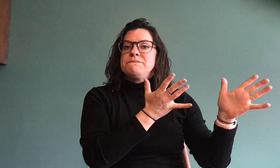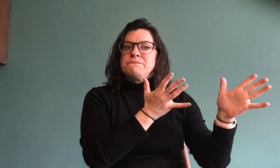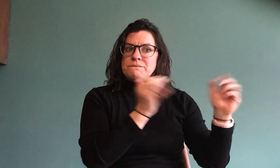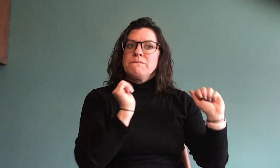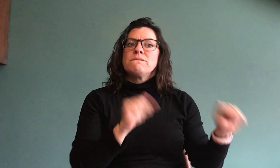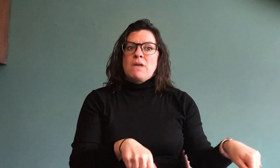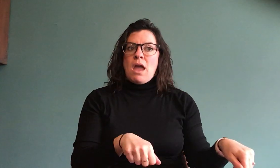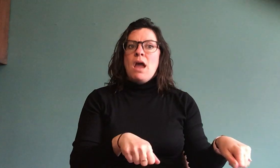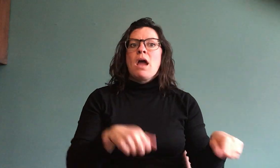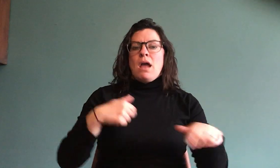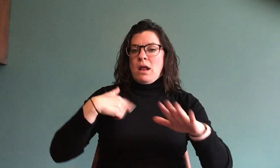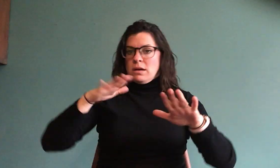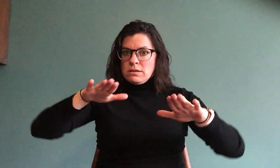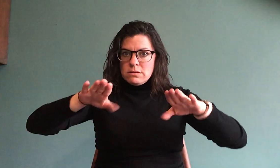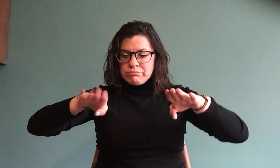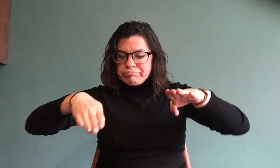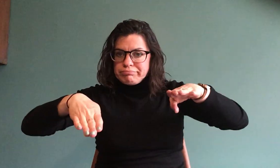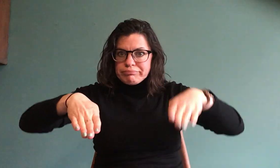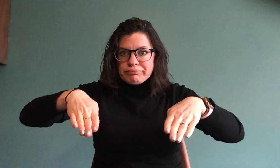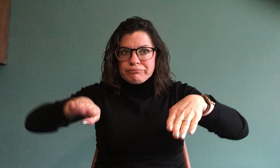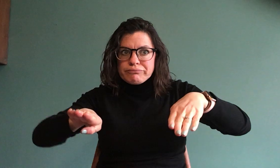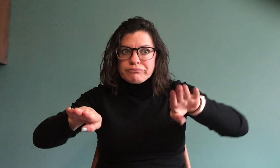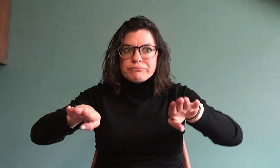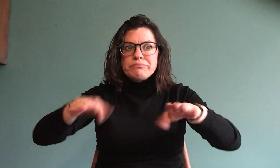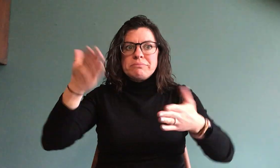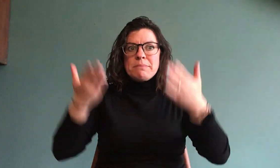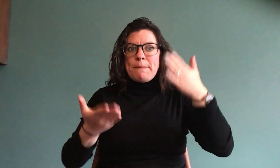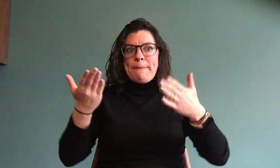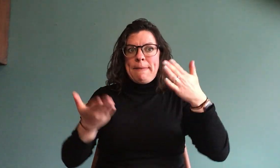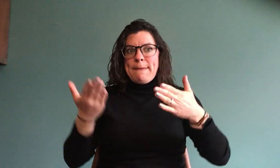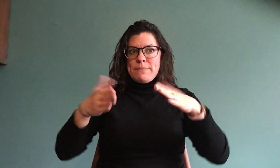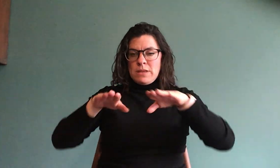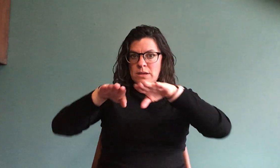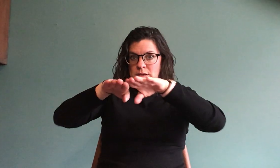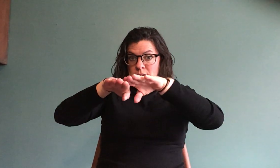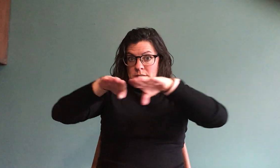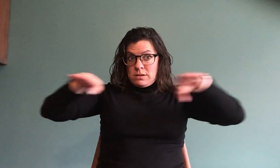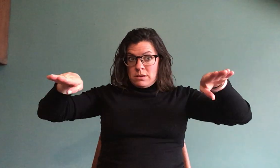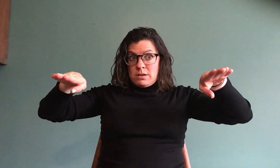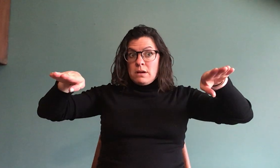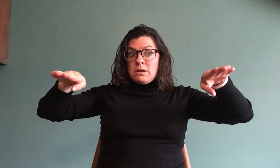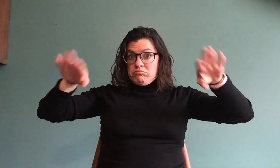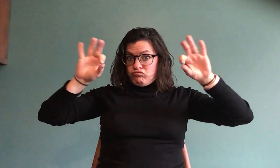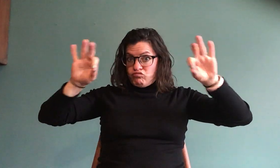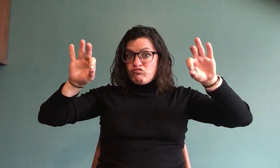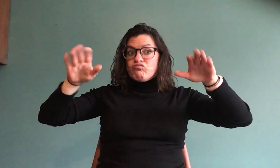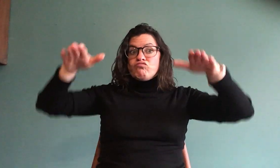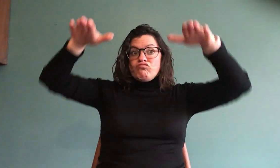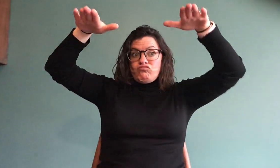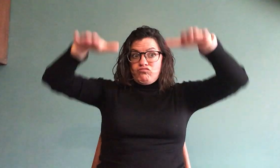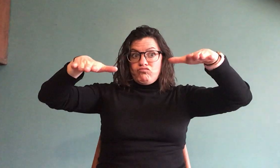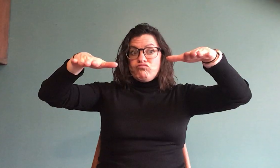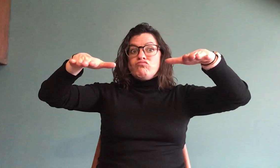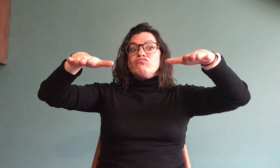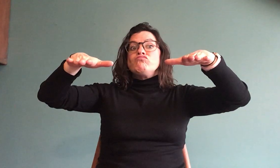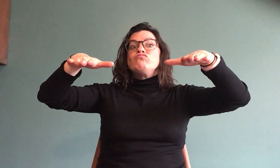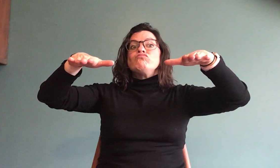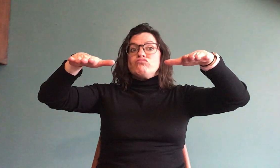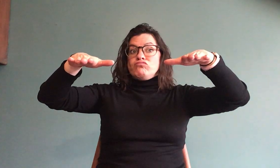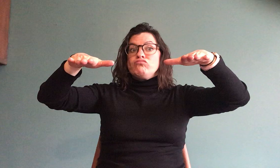level. So if we have a little indentation on the, let's say this is on a sidewalk, and we have a little indentation